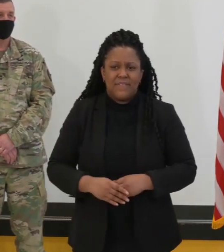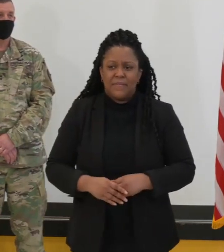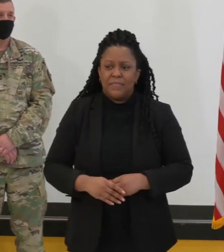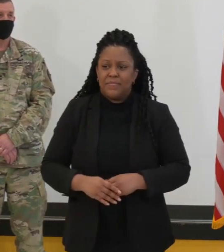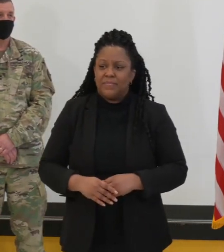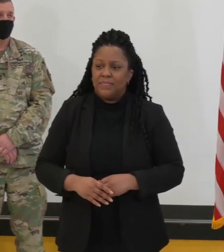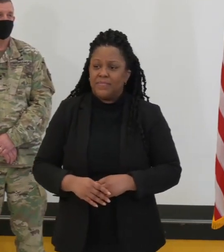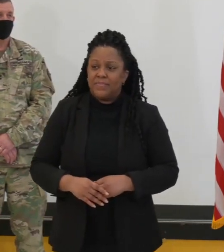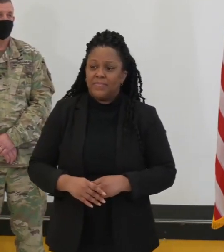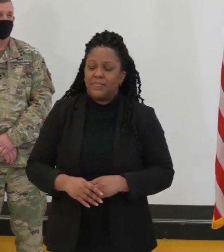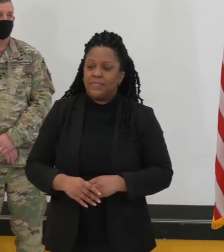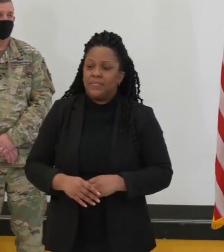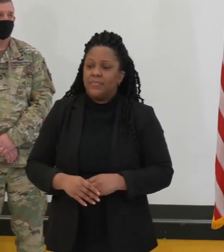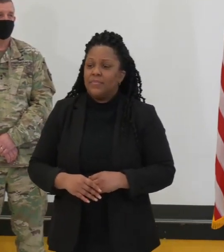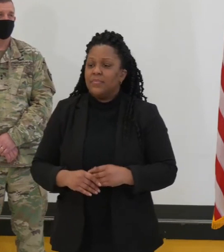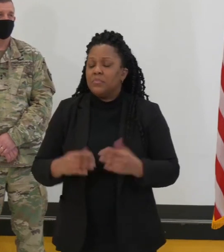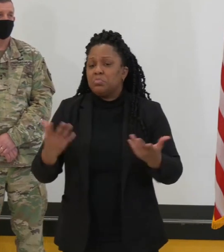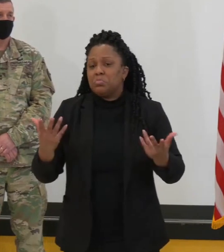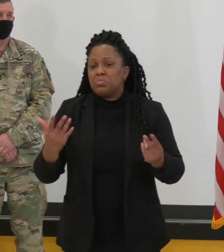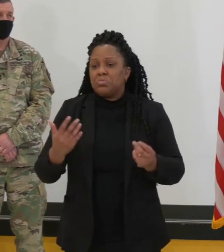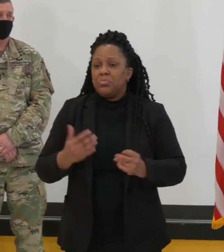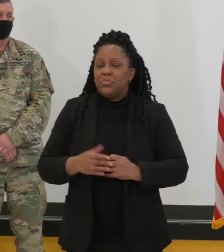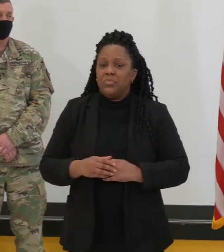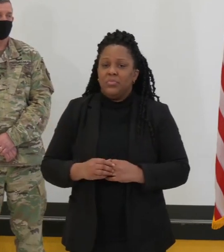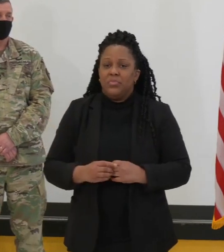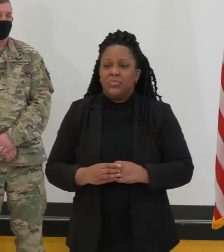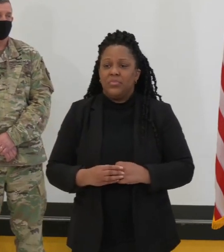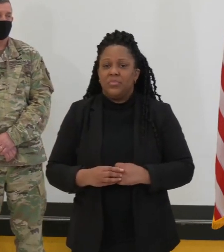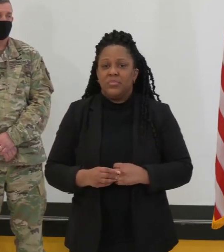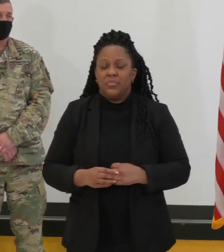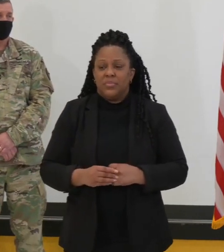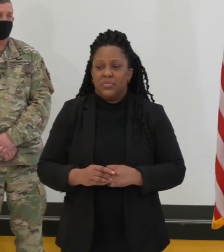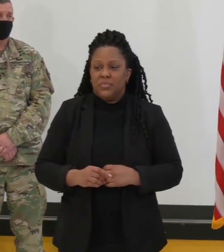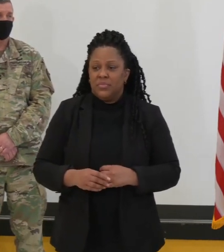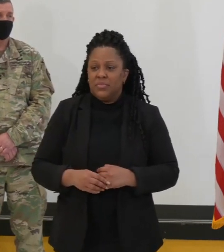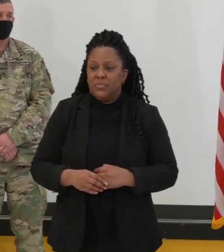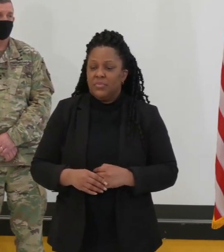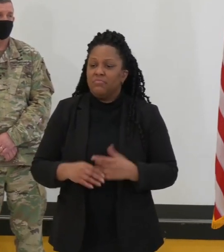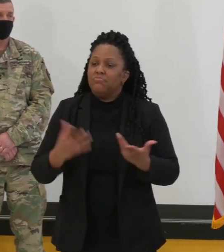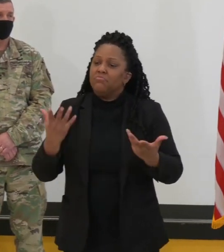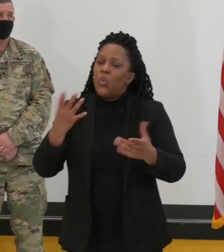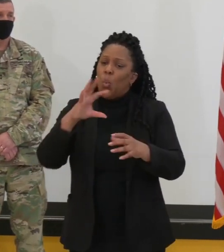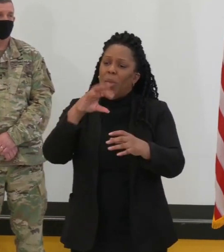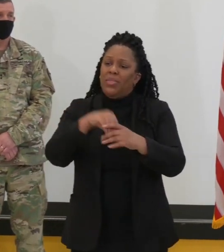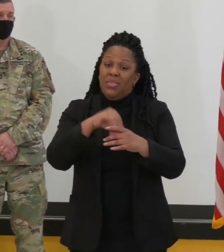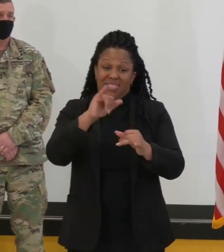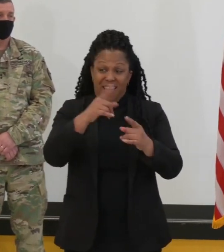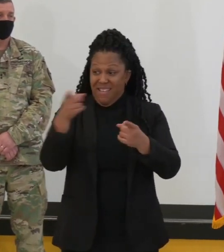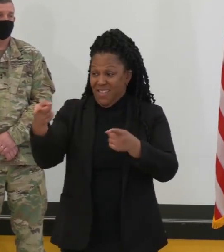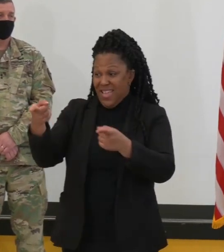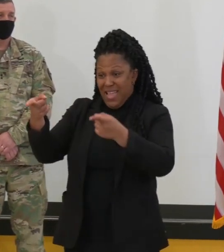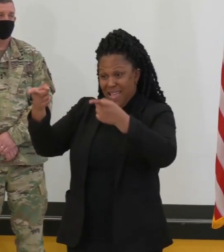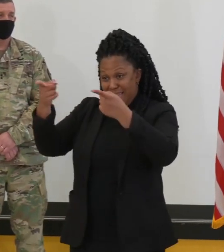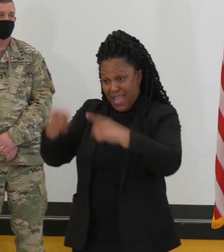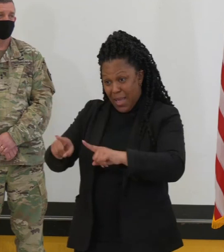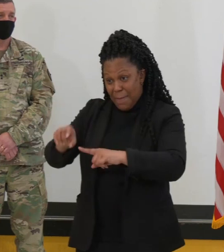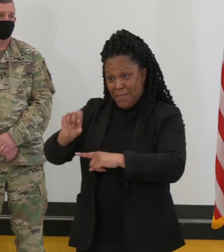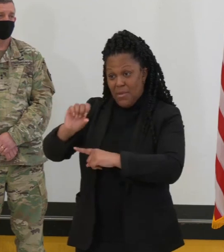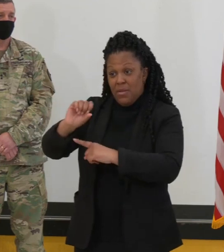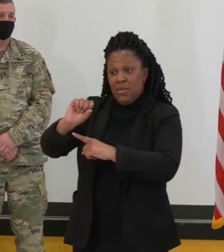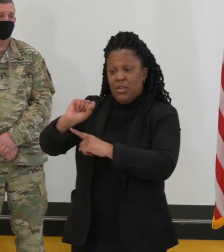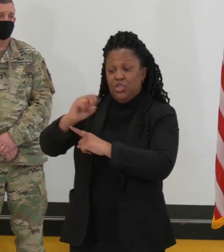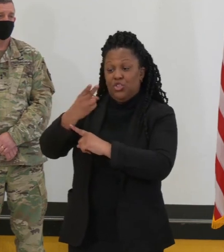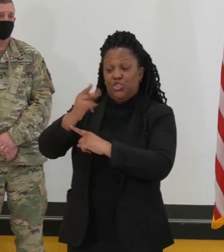said, within a matter of hours of the looting happening at Shingle Creek, we were mobilizing Minneapolis Police